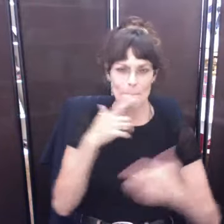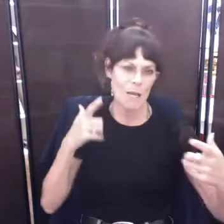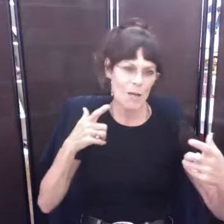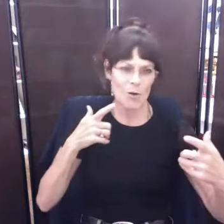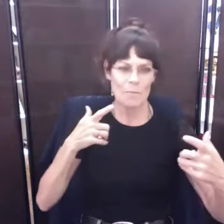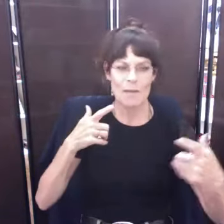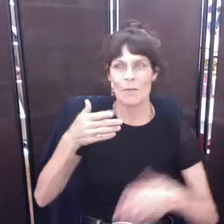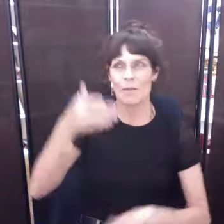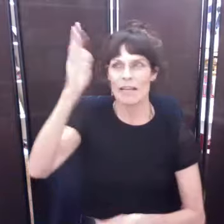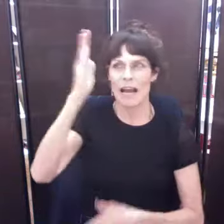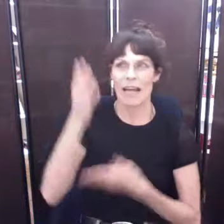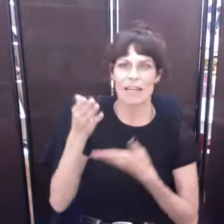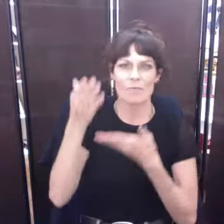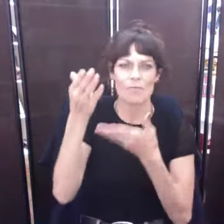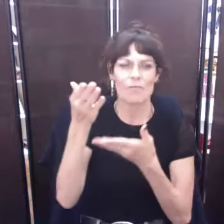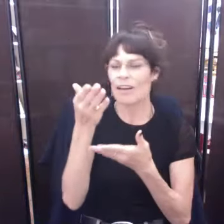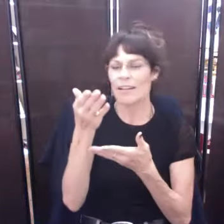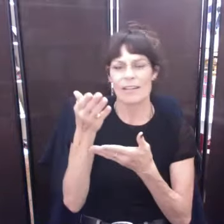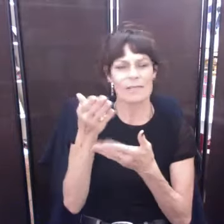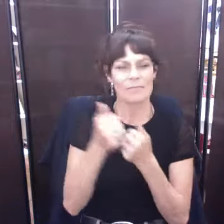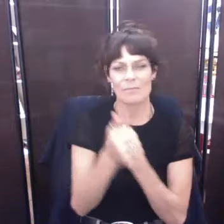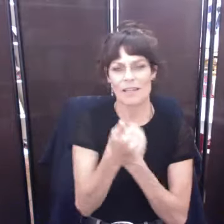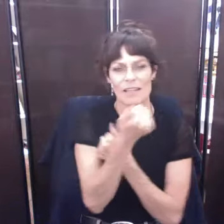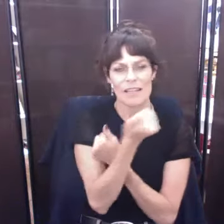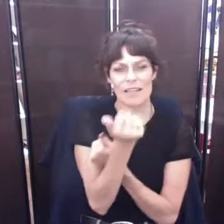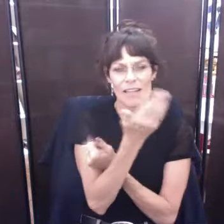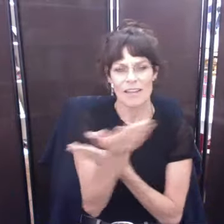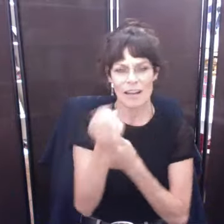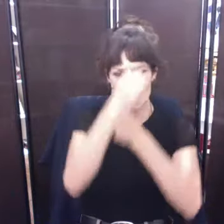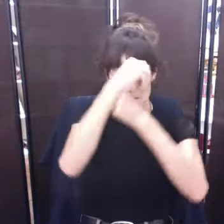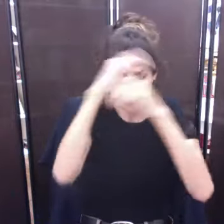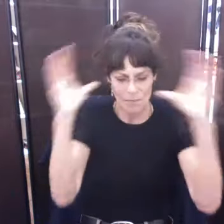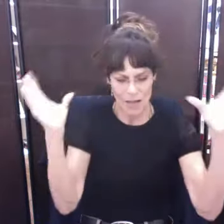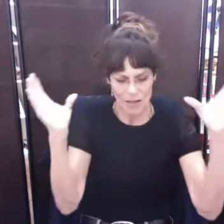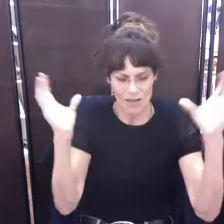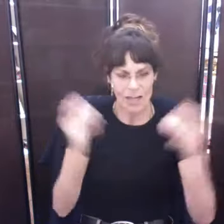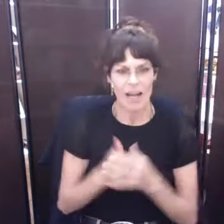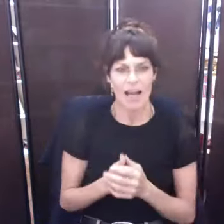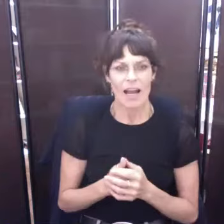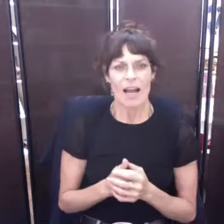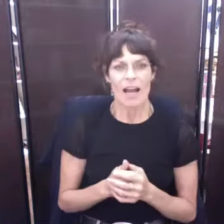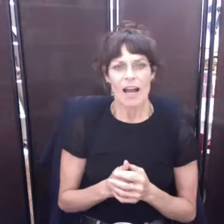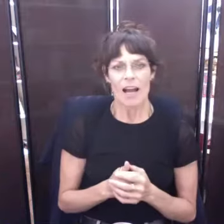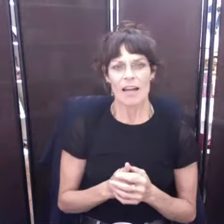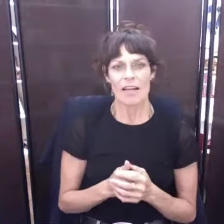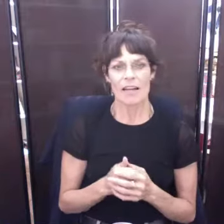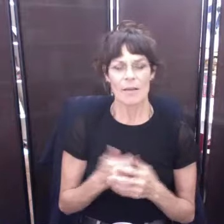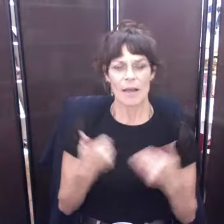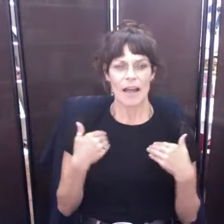provided beyond anything I could possibly imagine. I take the girls that I have in my loving life through